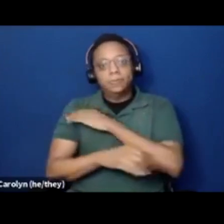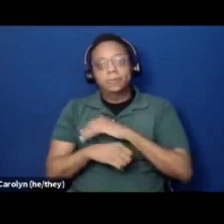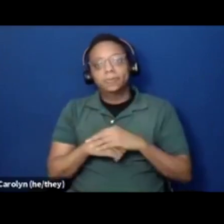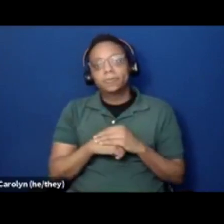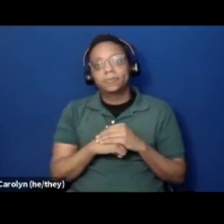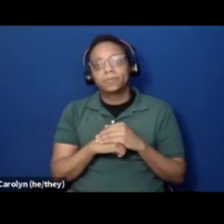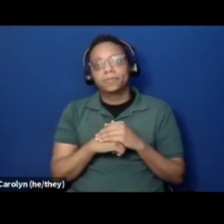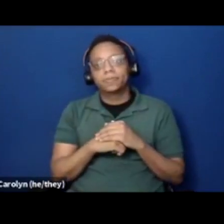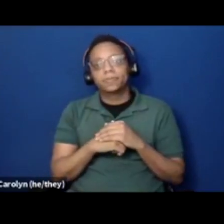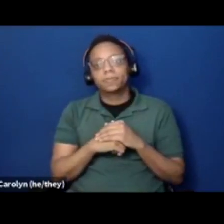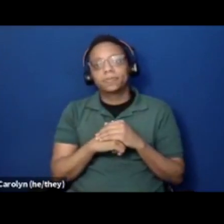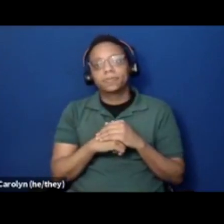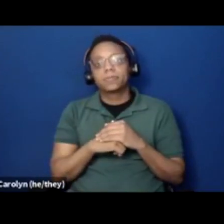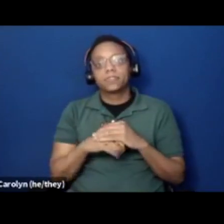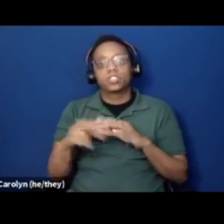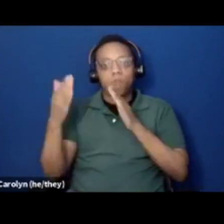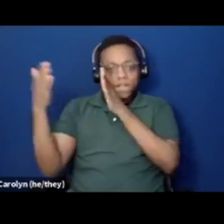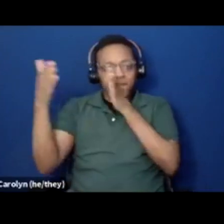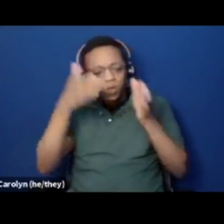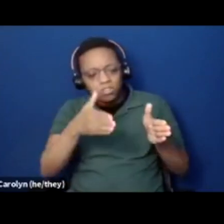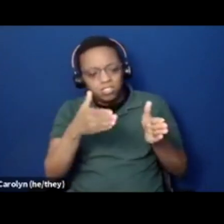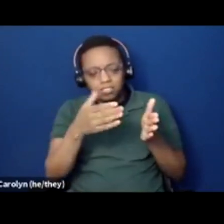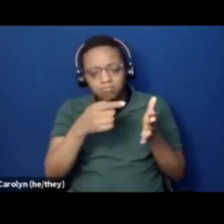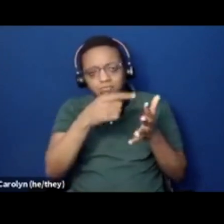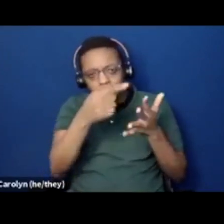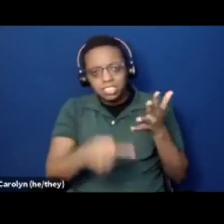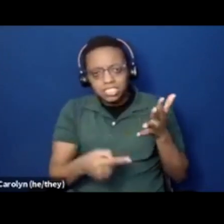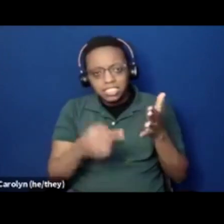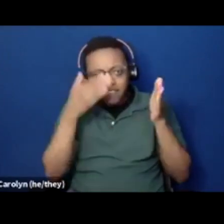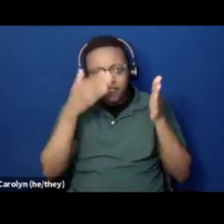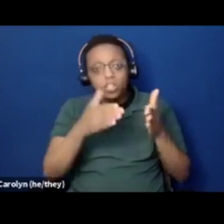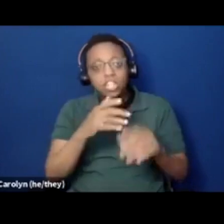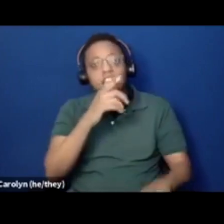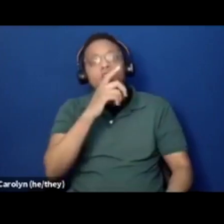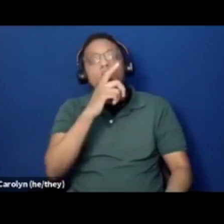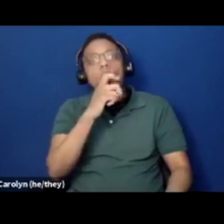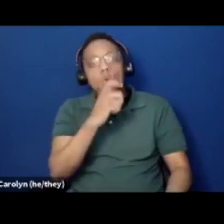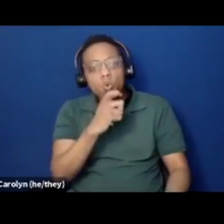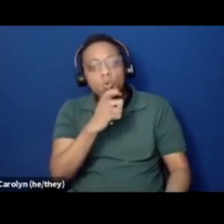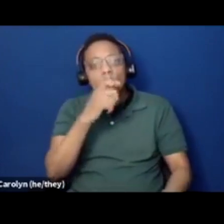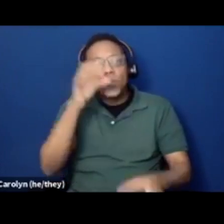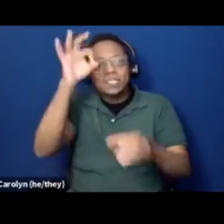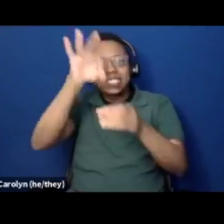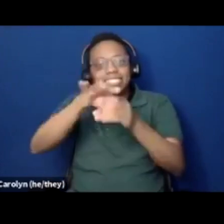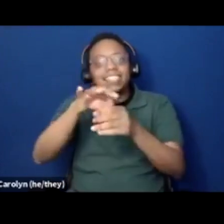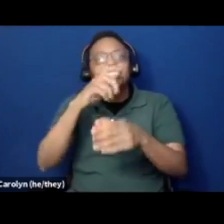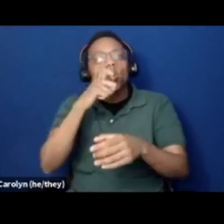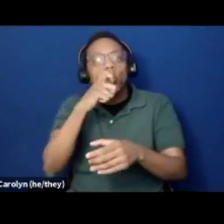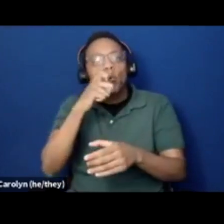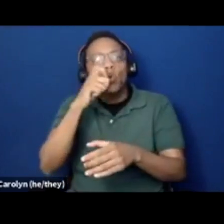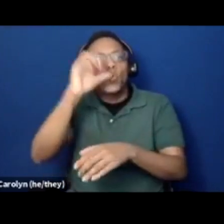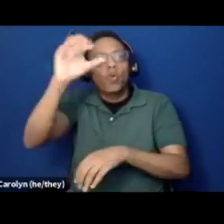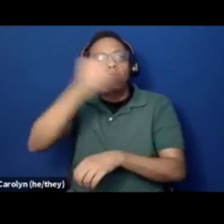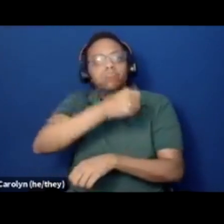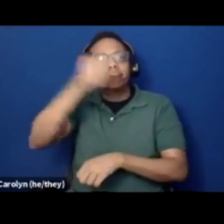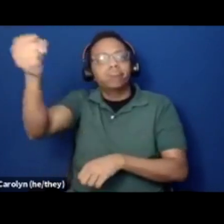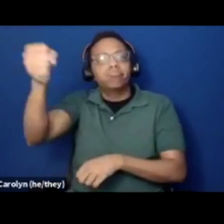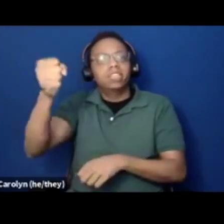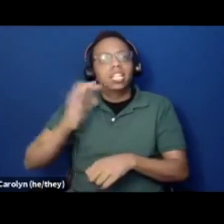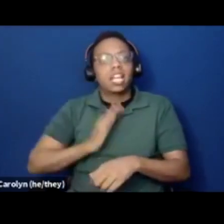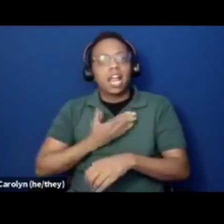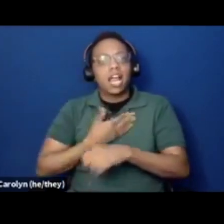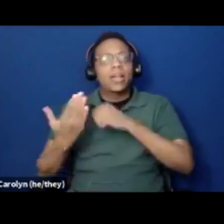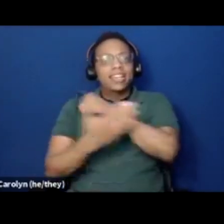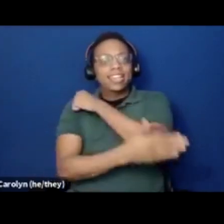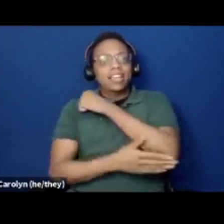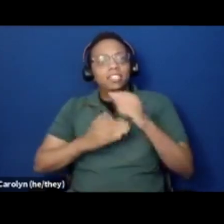those things, and again, paying attention to who is elected in these positions, in our counties, in our states, in